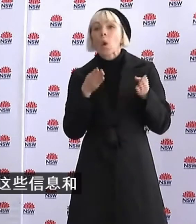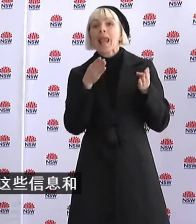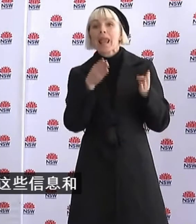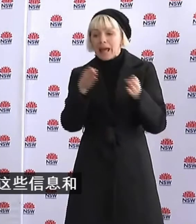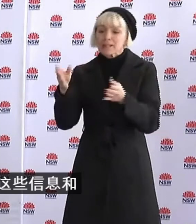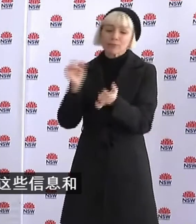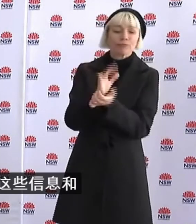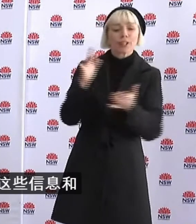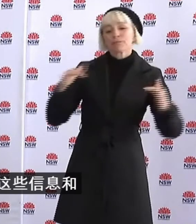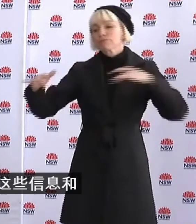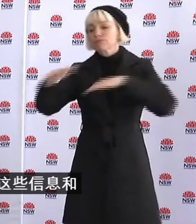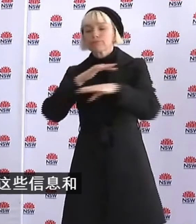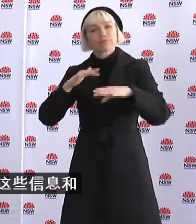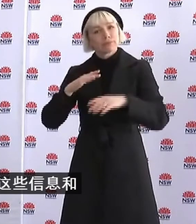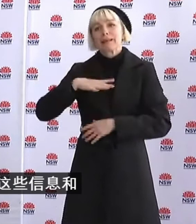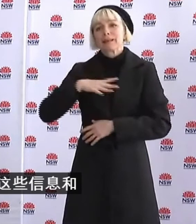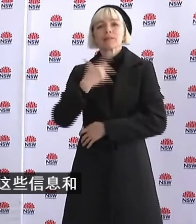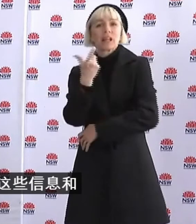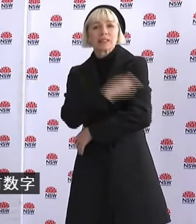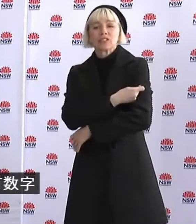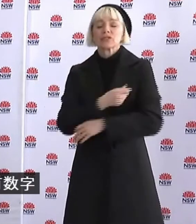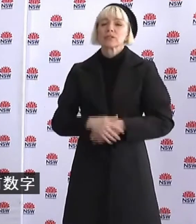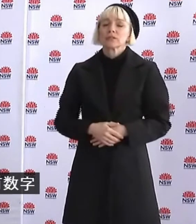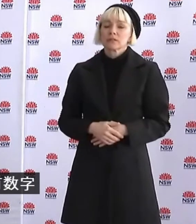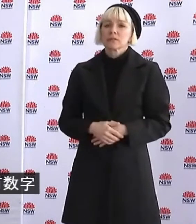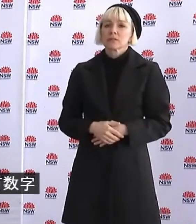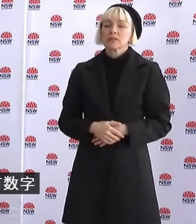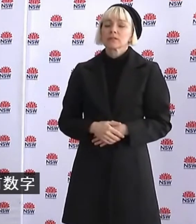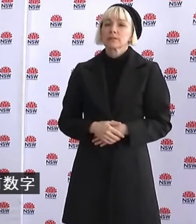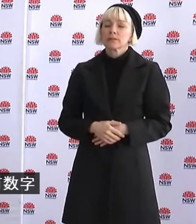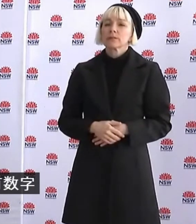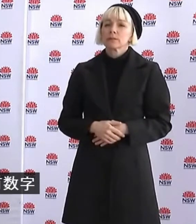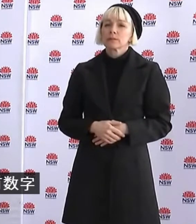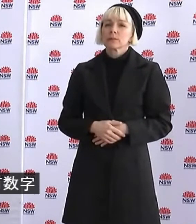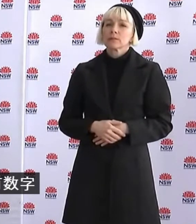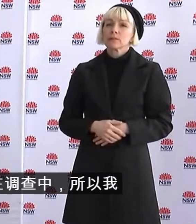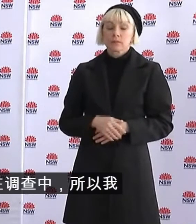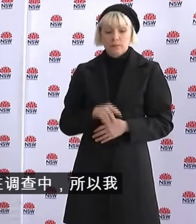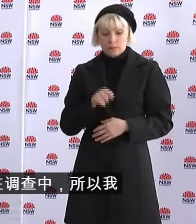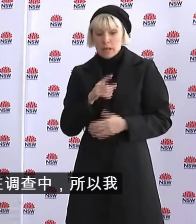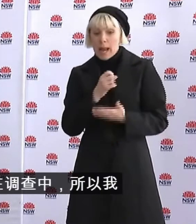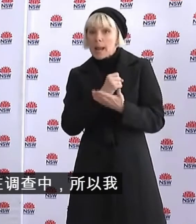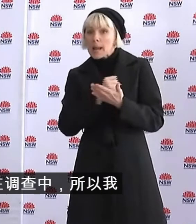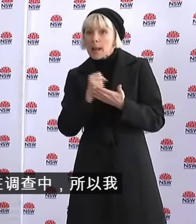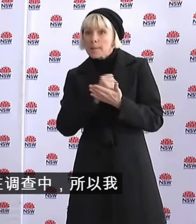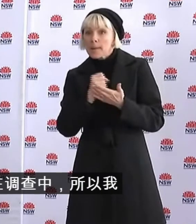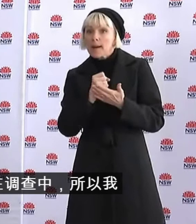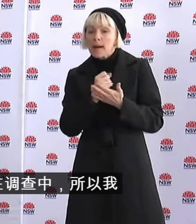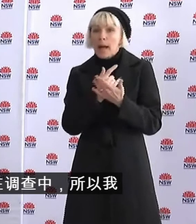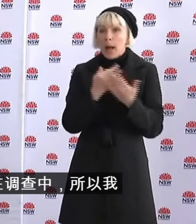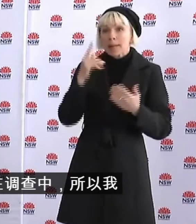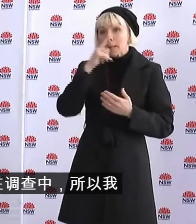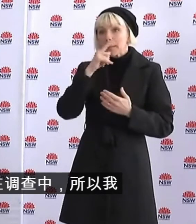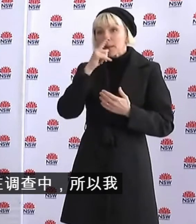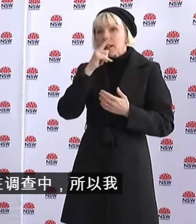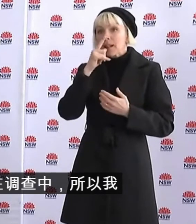been consistently in New South Wales providing that information, and that 48 number can go up. There are always numbers of cases, a handful of